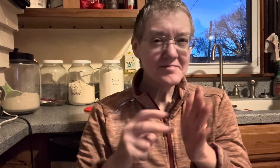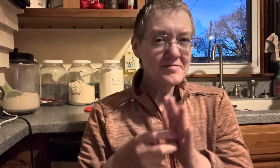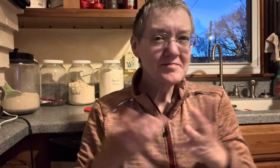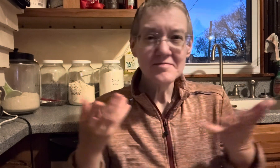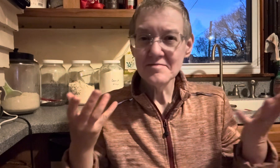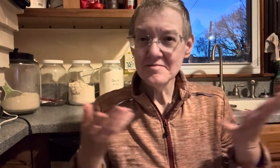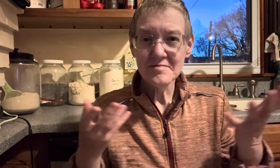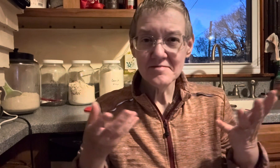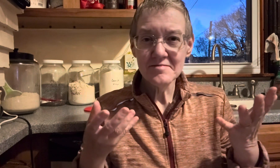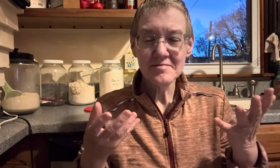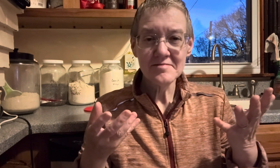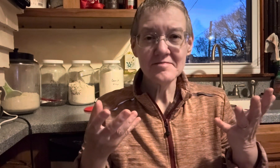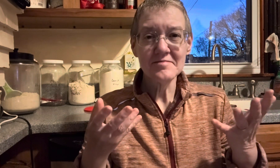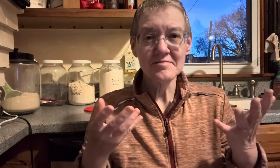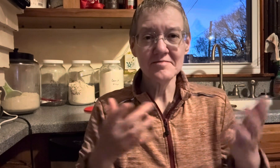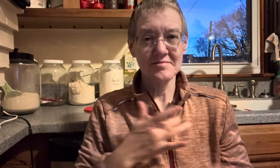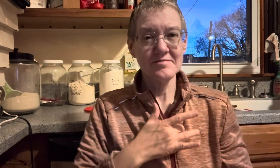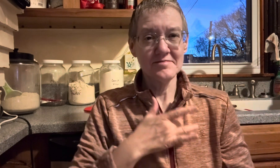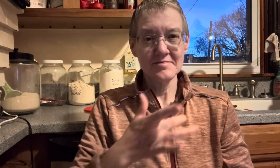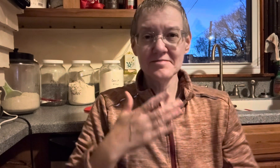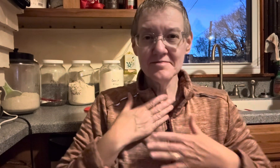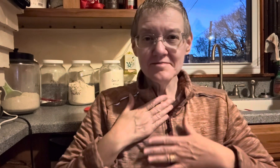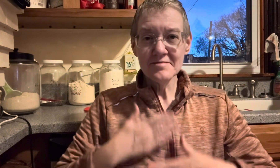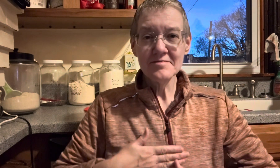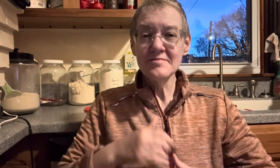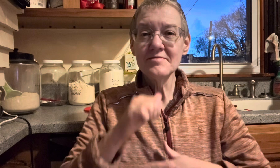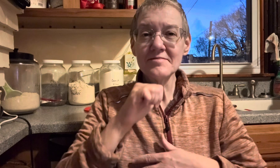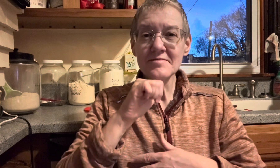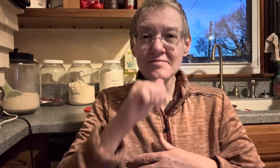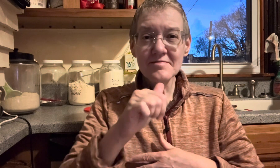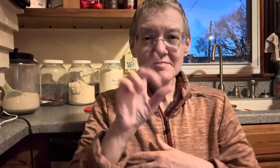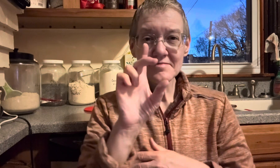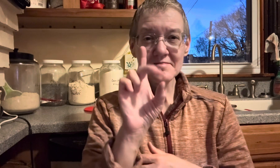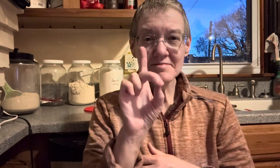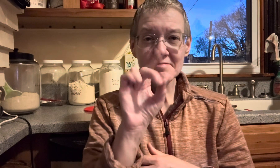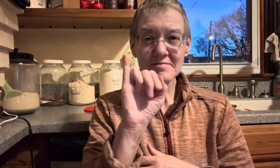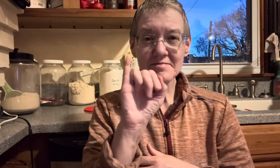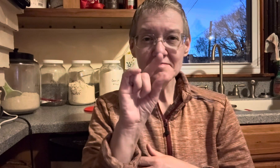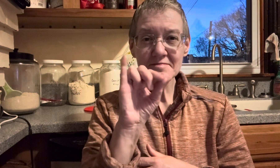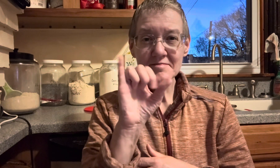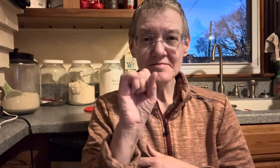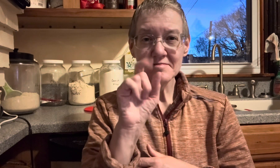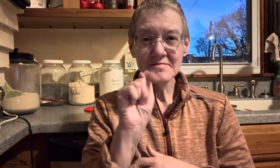Now, what does that mean? Well, our body doesn't digest fiber.